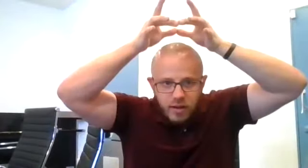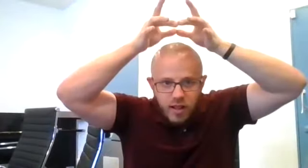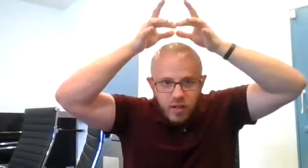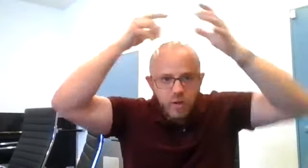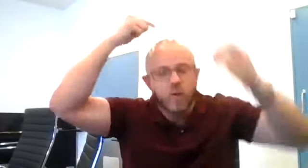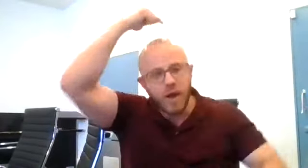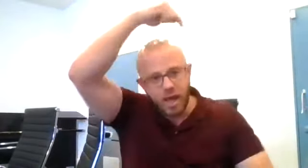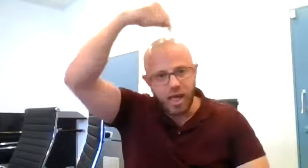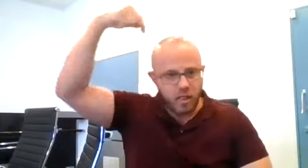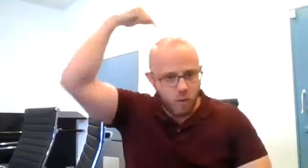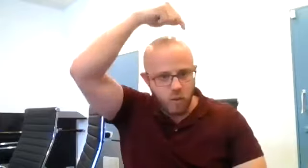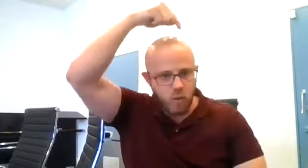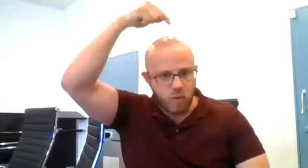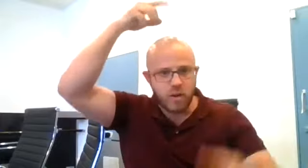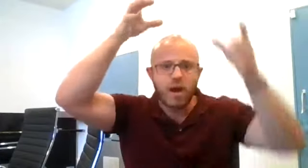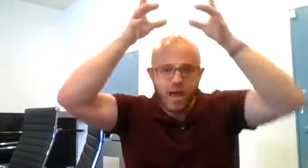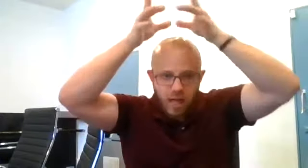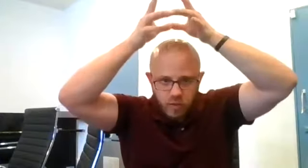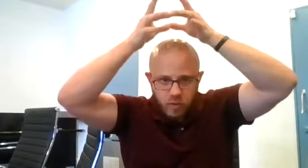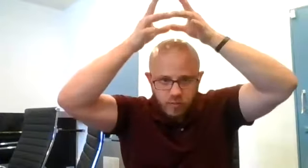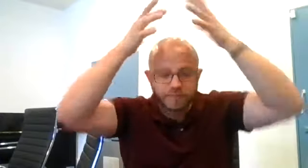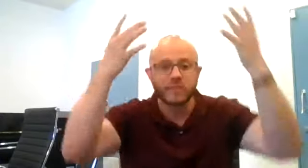touching. Or circular like this, either one.